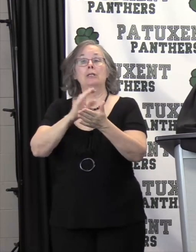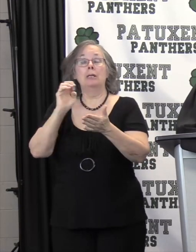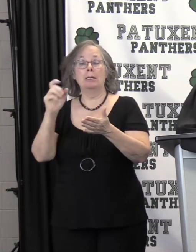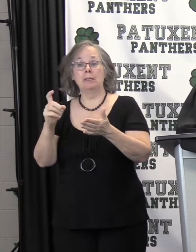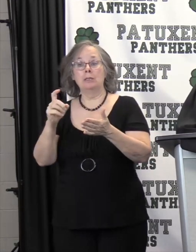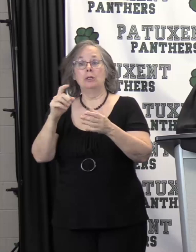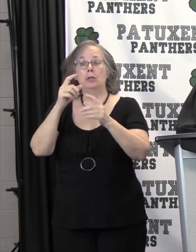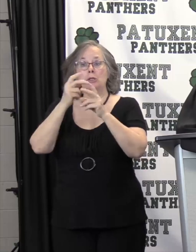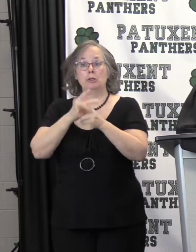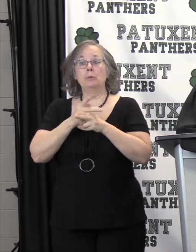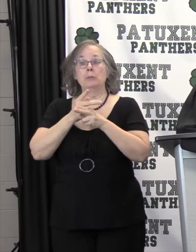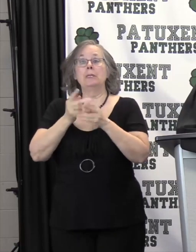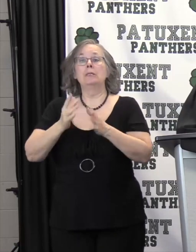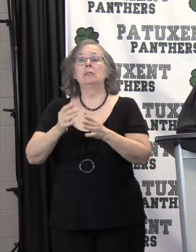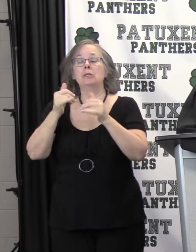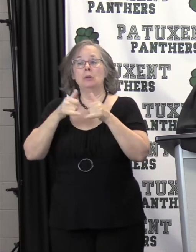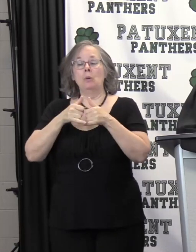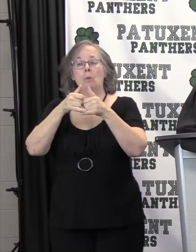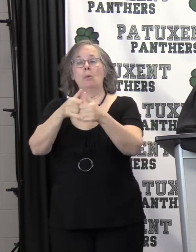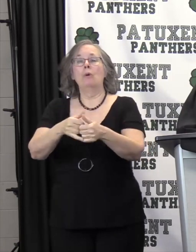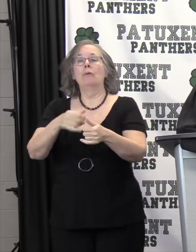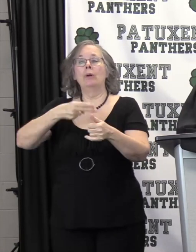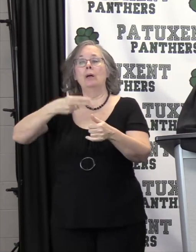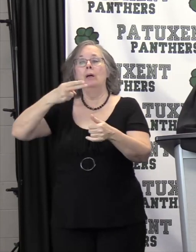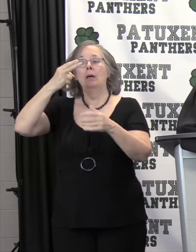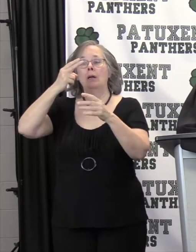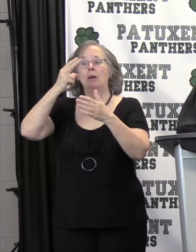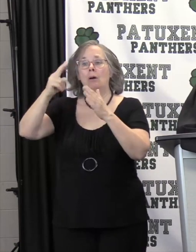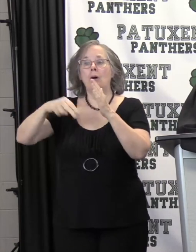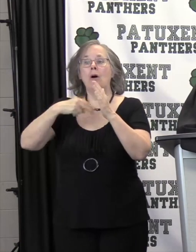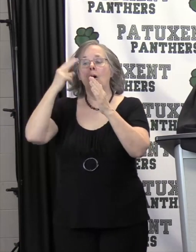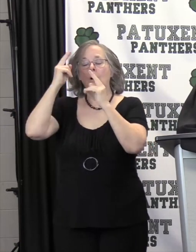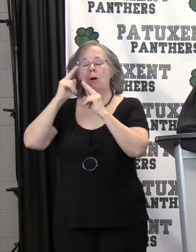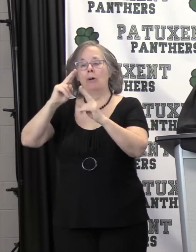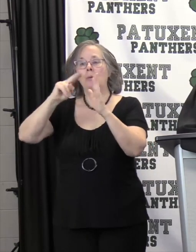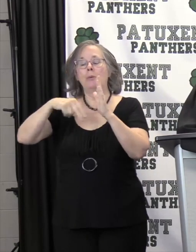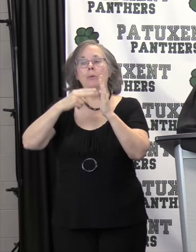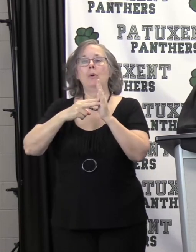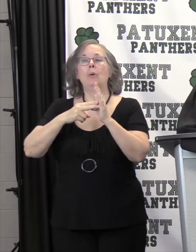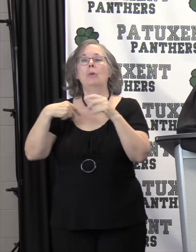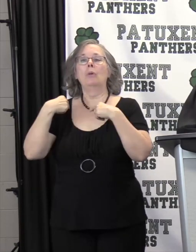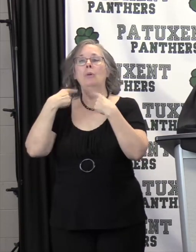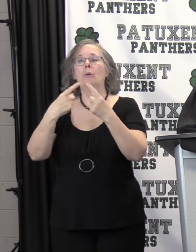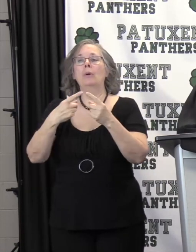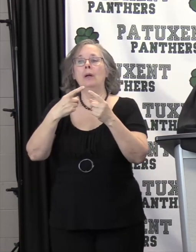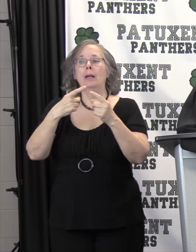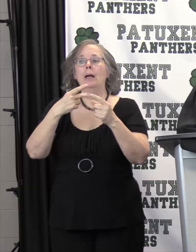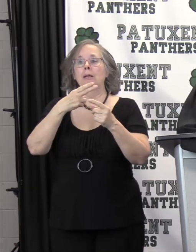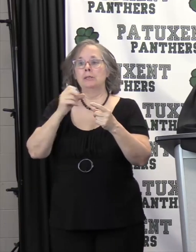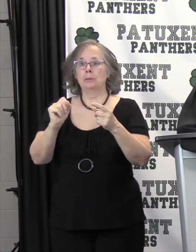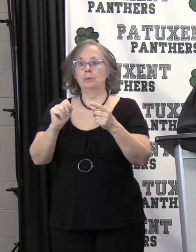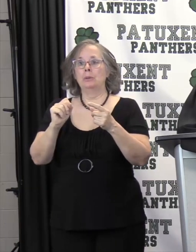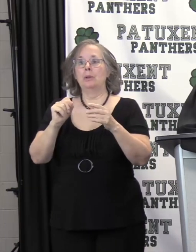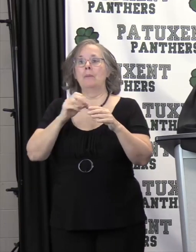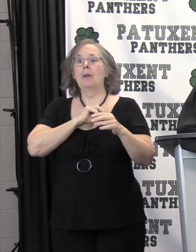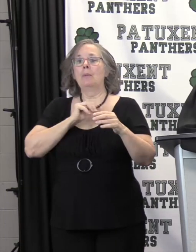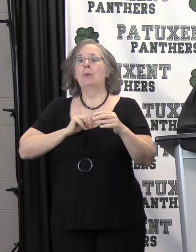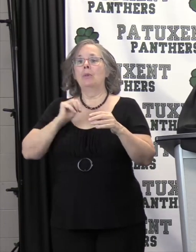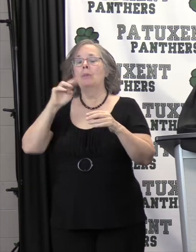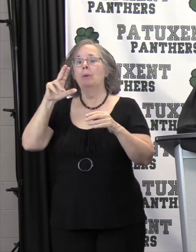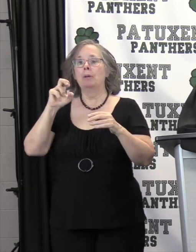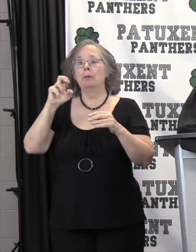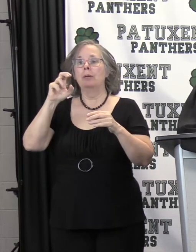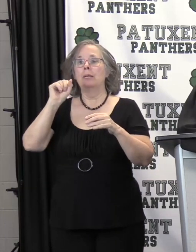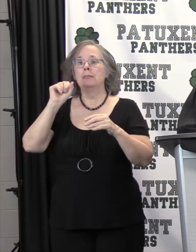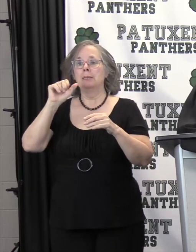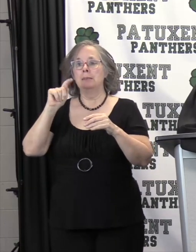Award for having high honor roll every quarter of high school. She is a member of the 1300 SAT Club, is an AP Scholar